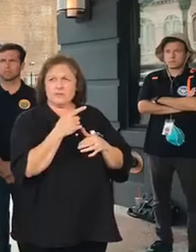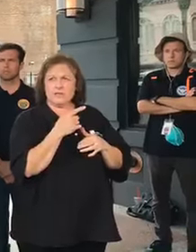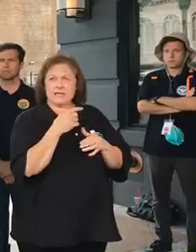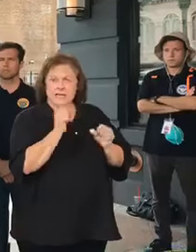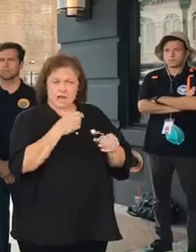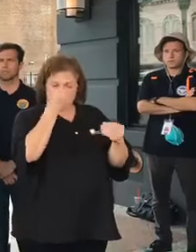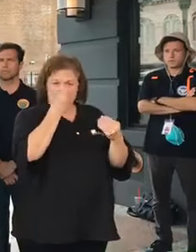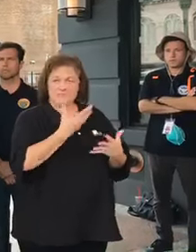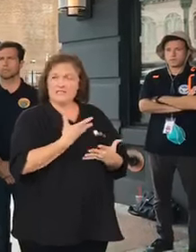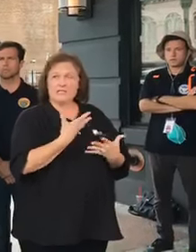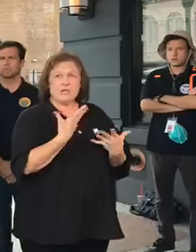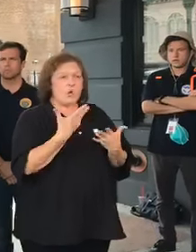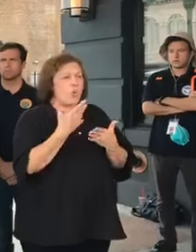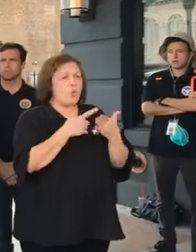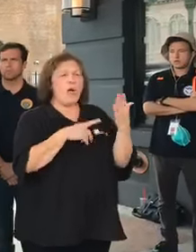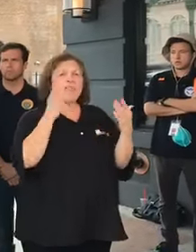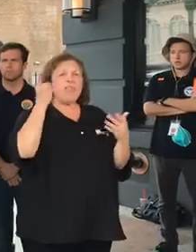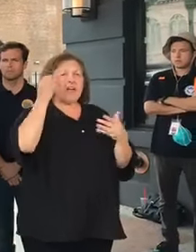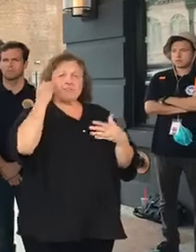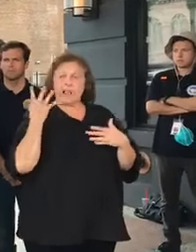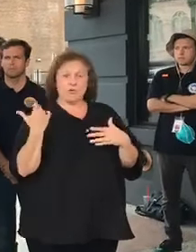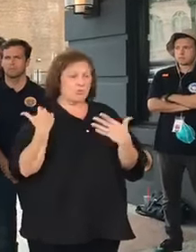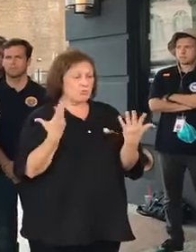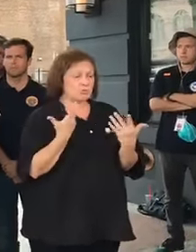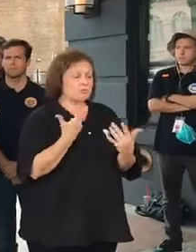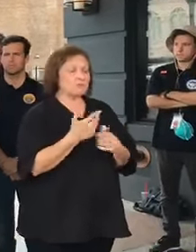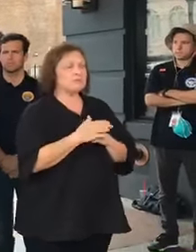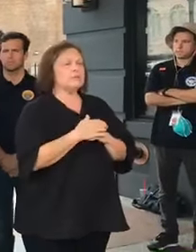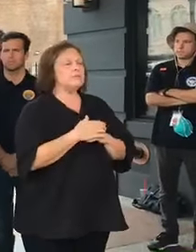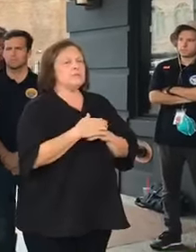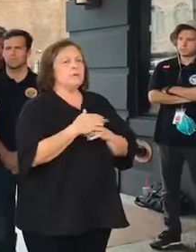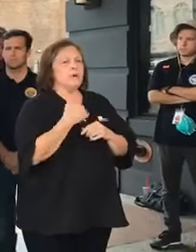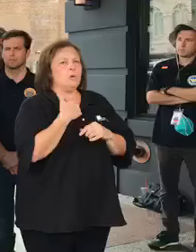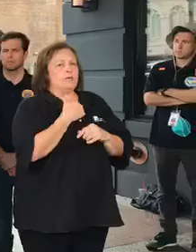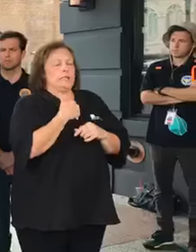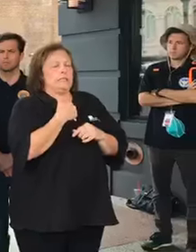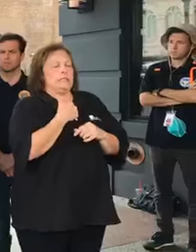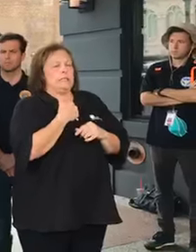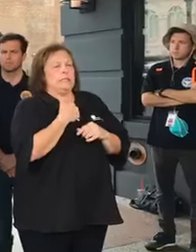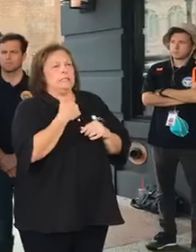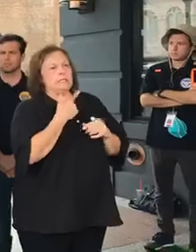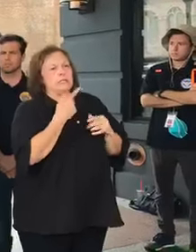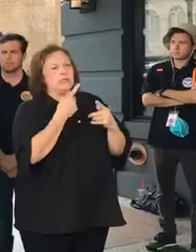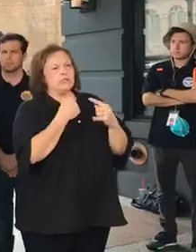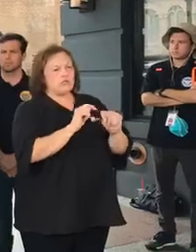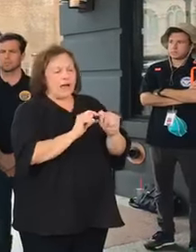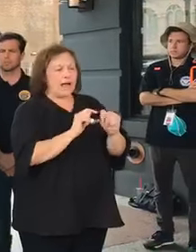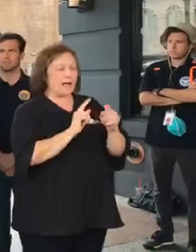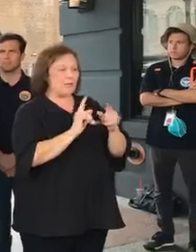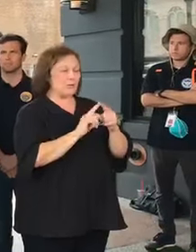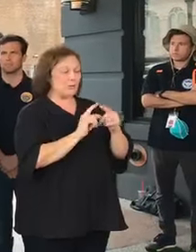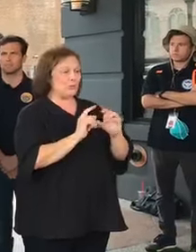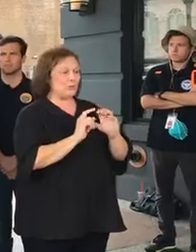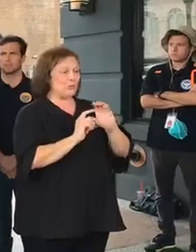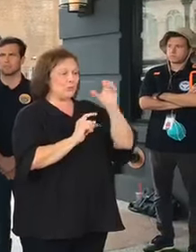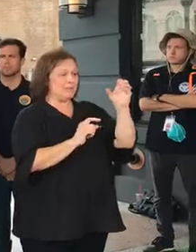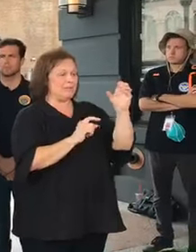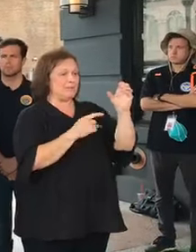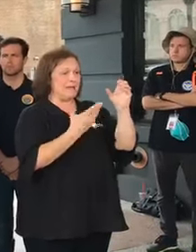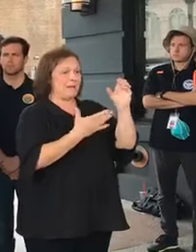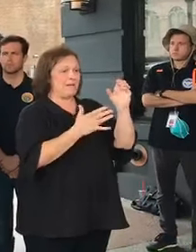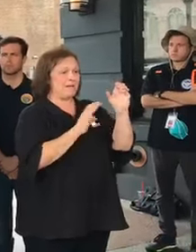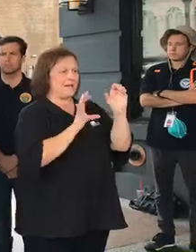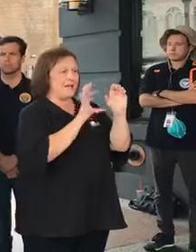an insight into what they are telling you. You know, we've looked at several different options. One, to try and attach it back to the building in some way to stabilize